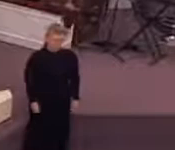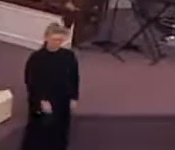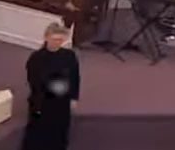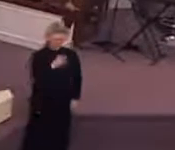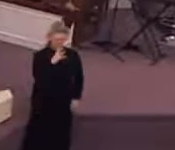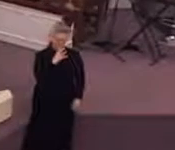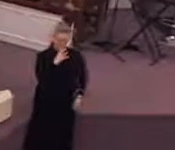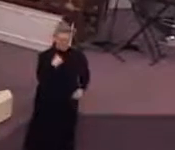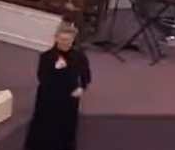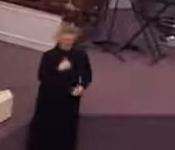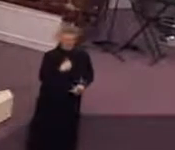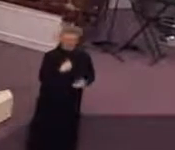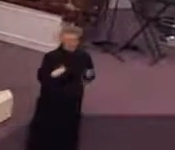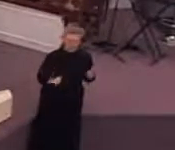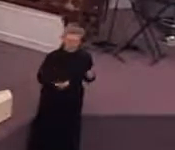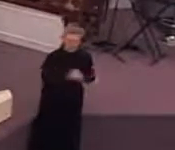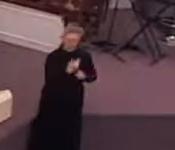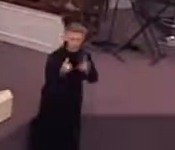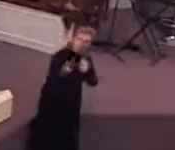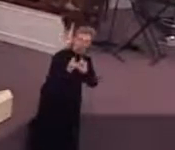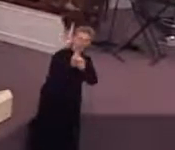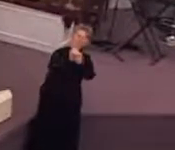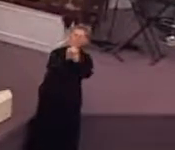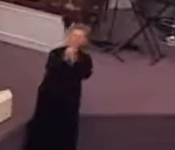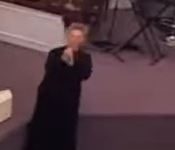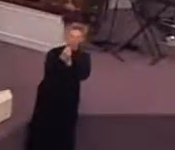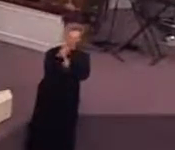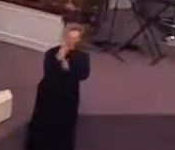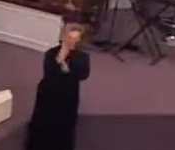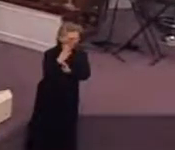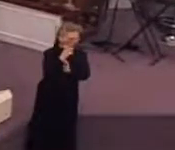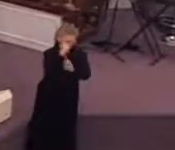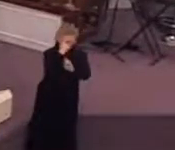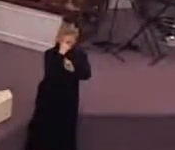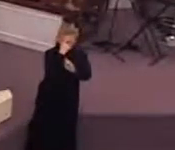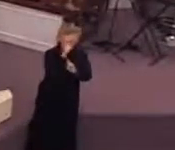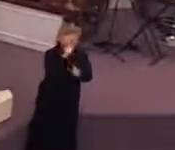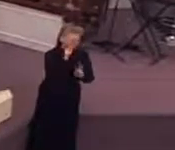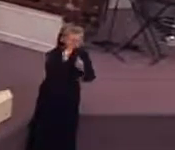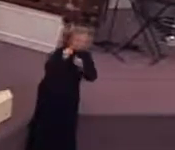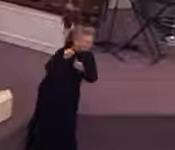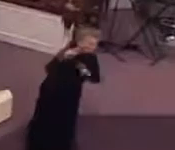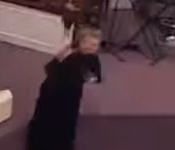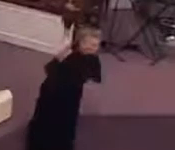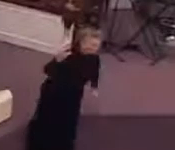I'm talking about us having a fresh encounter with God, that our minds don't even go there.